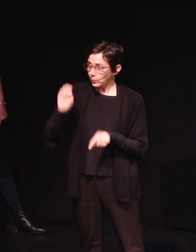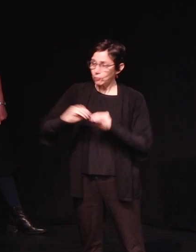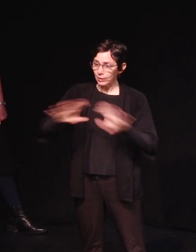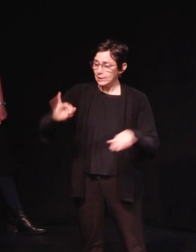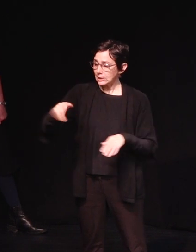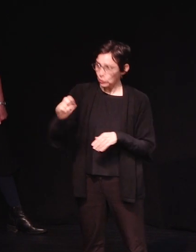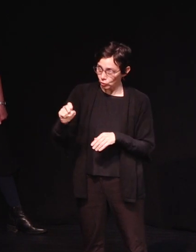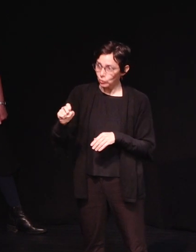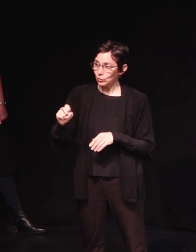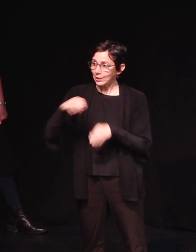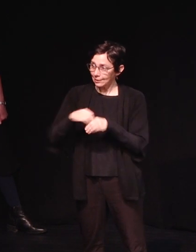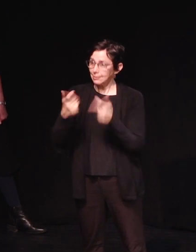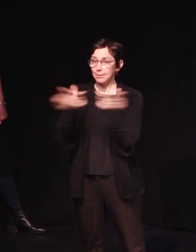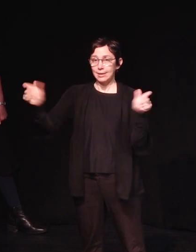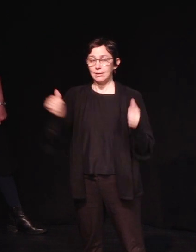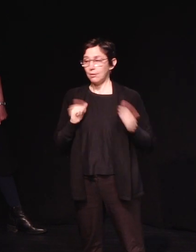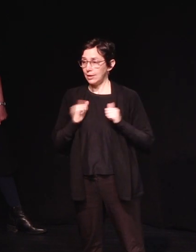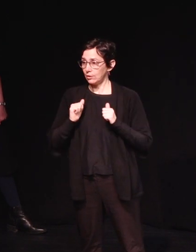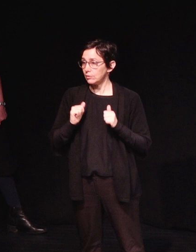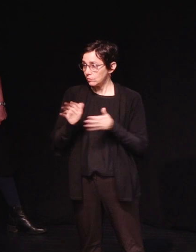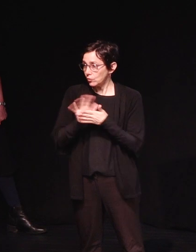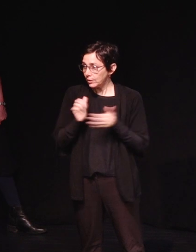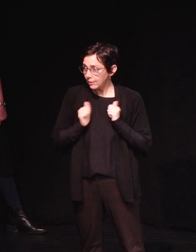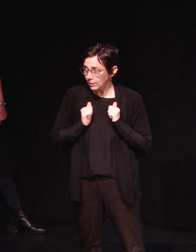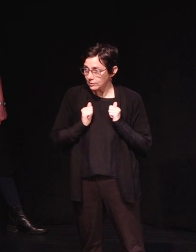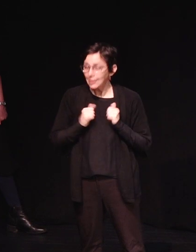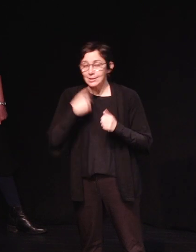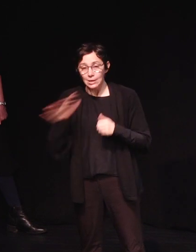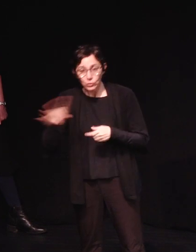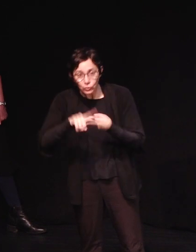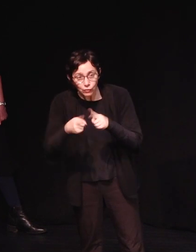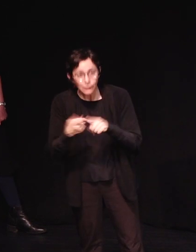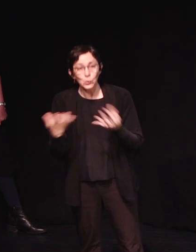this will come out. Please, tell your friends.